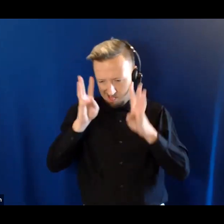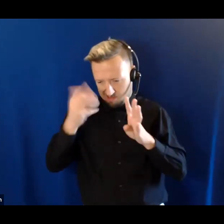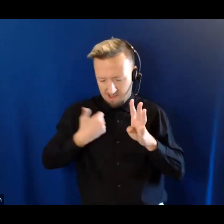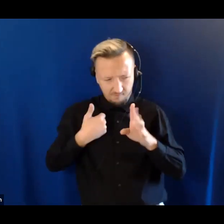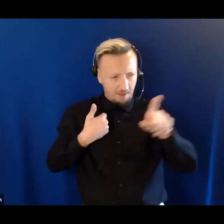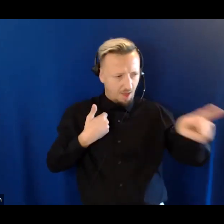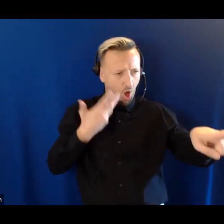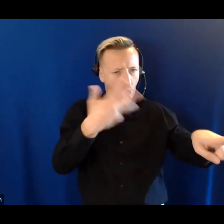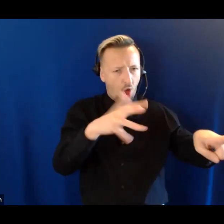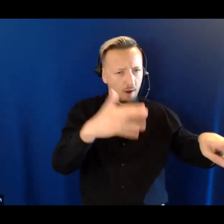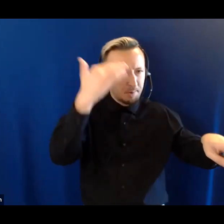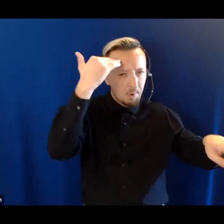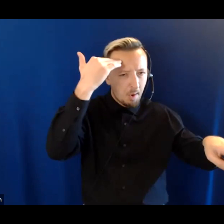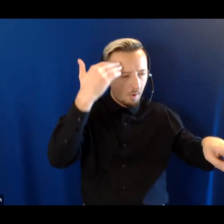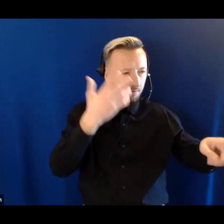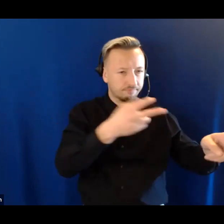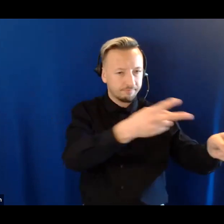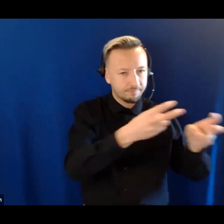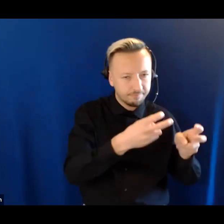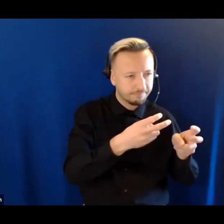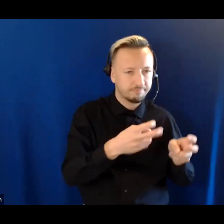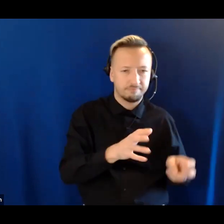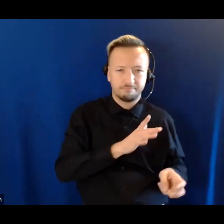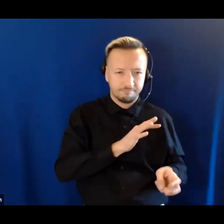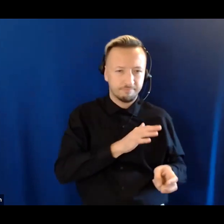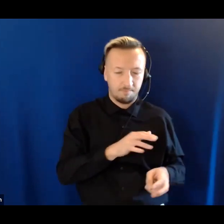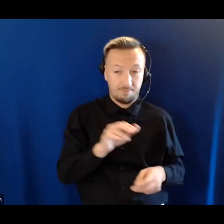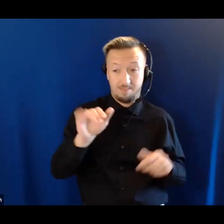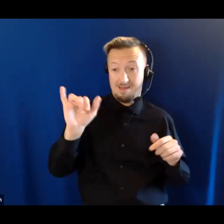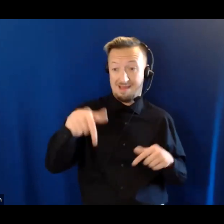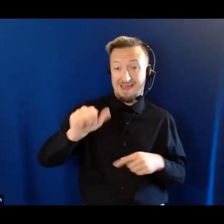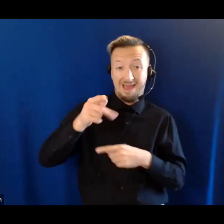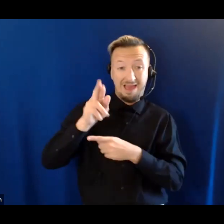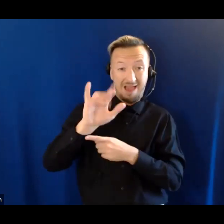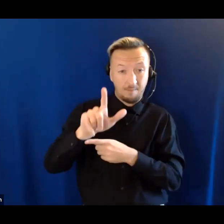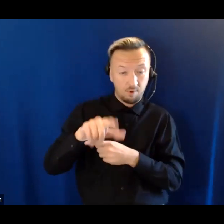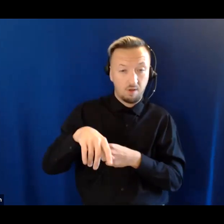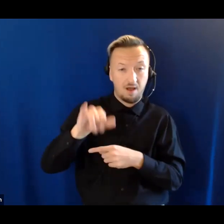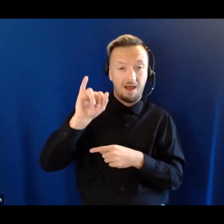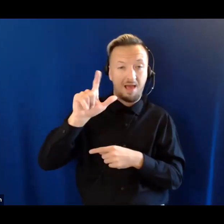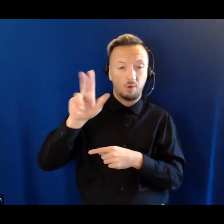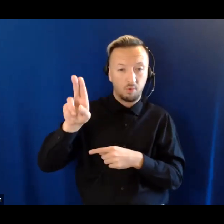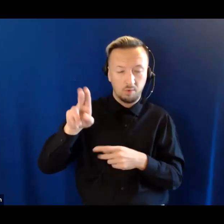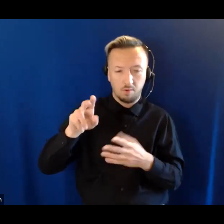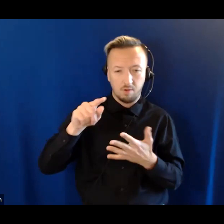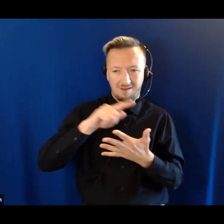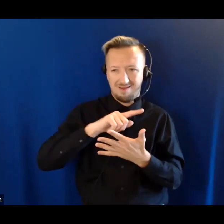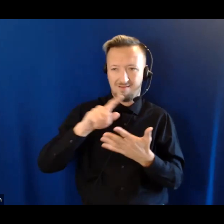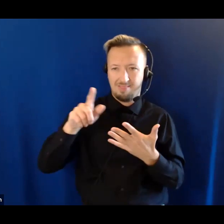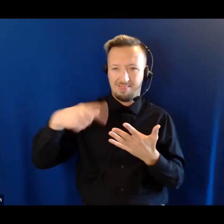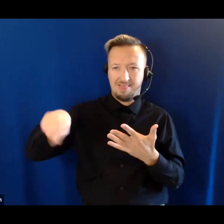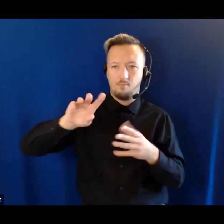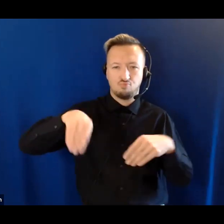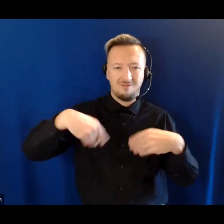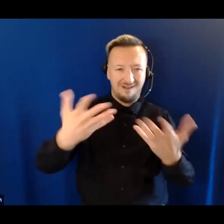I think, organizations like April and ILRU for creating opportunities to bring,